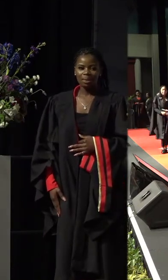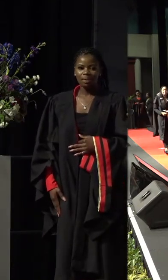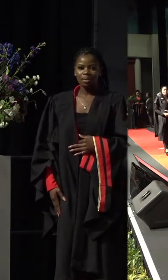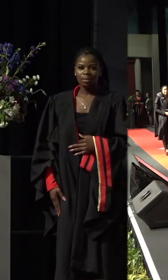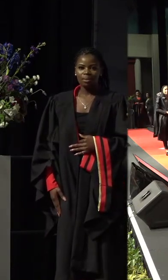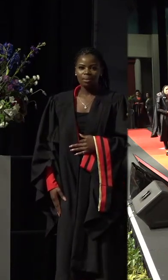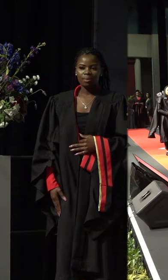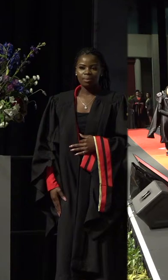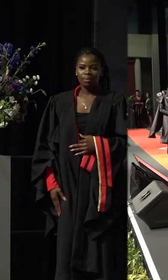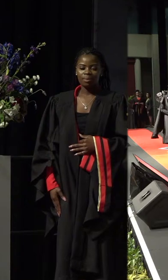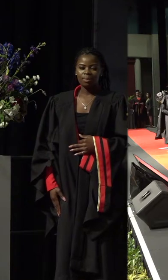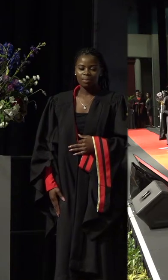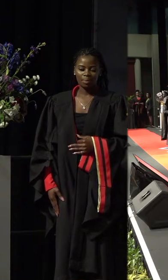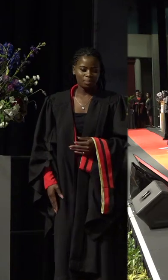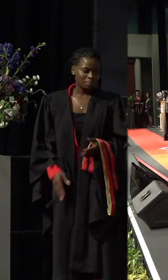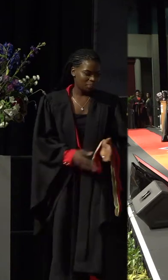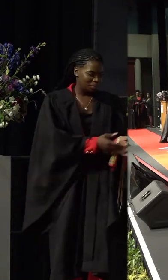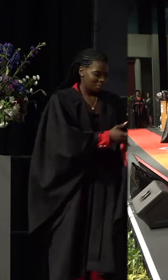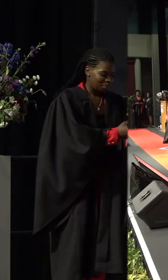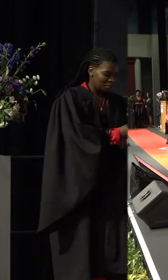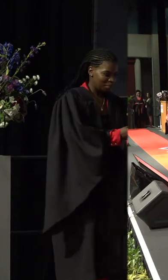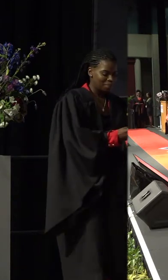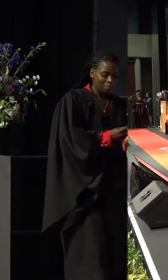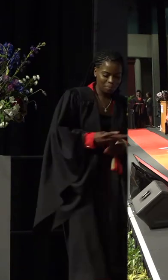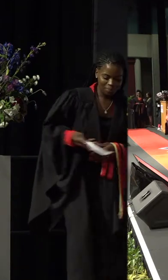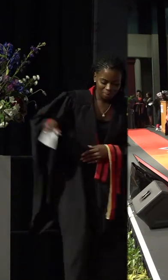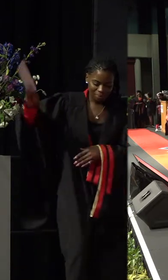Zoleka Khate.